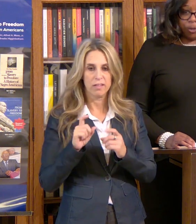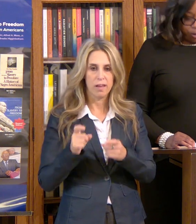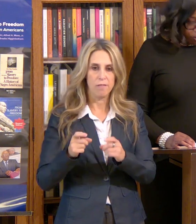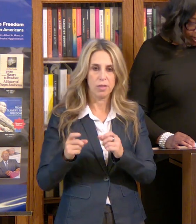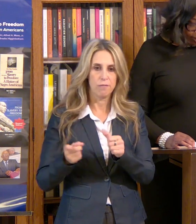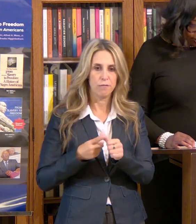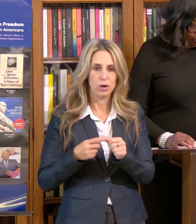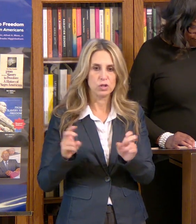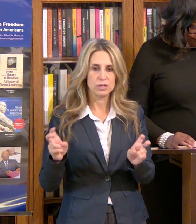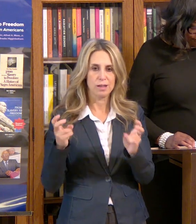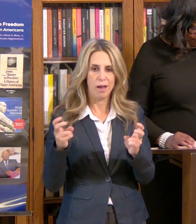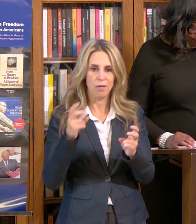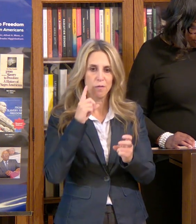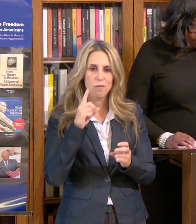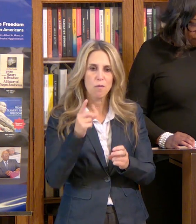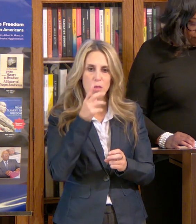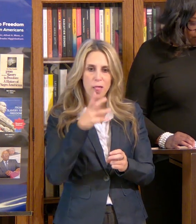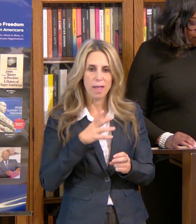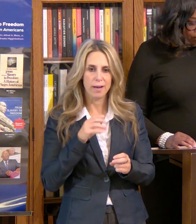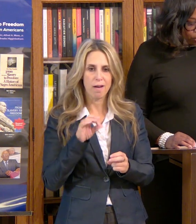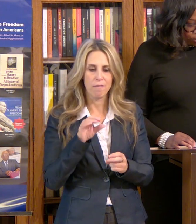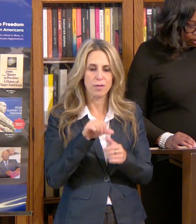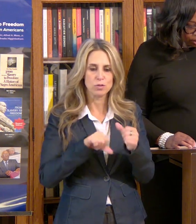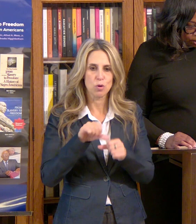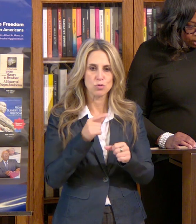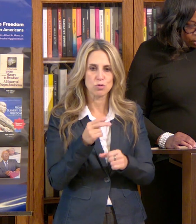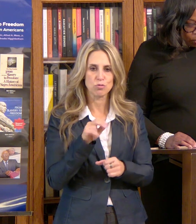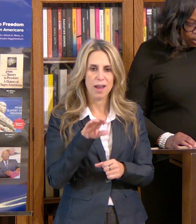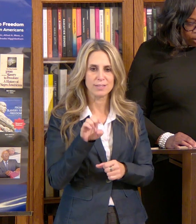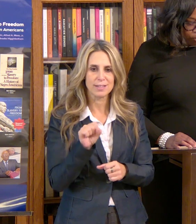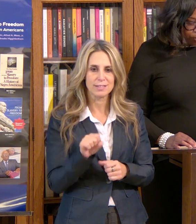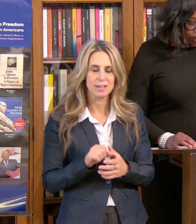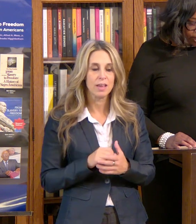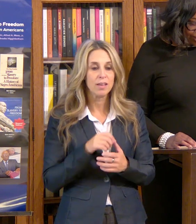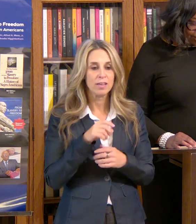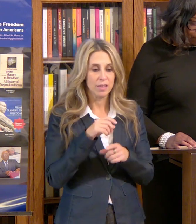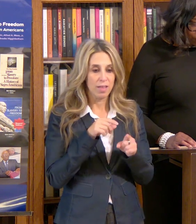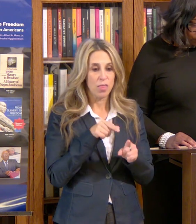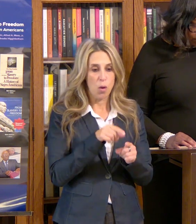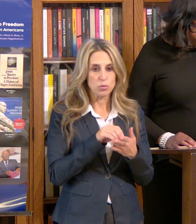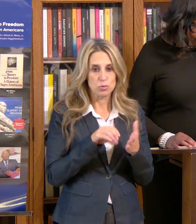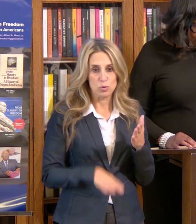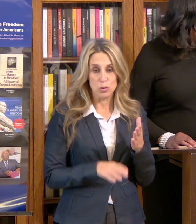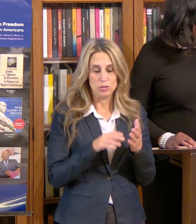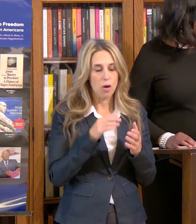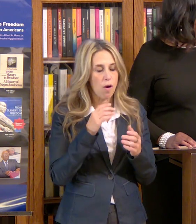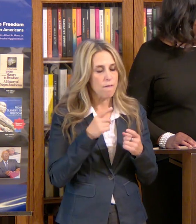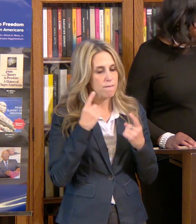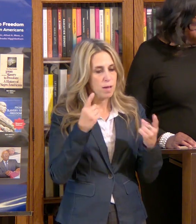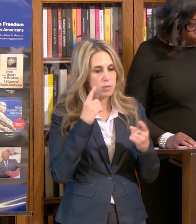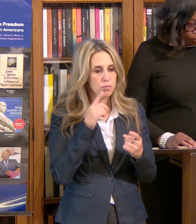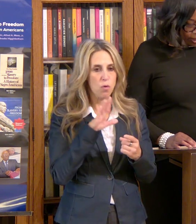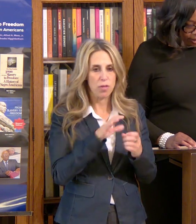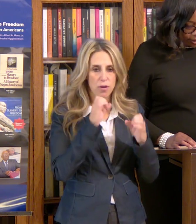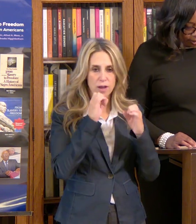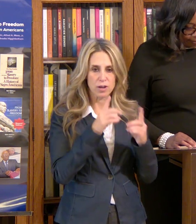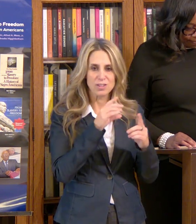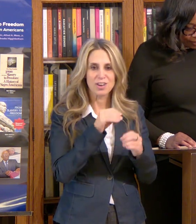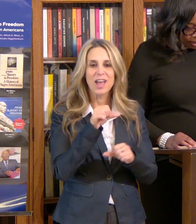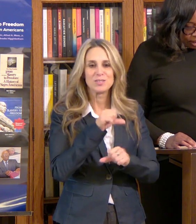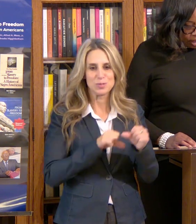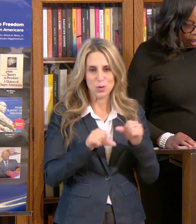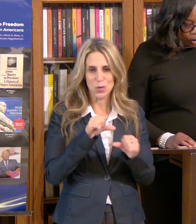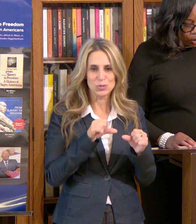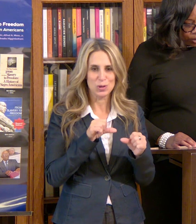lady of social graces PMI students were known for their exceptional education and their social